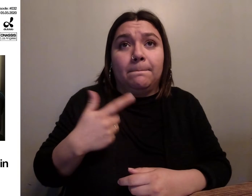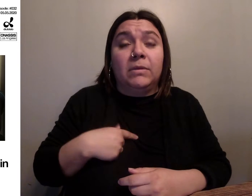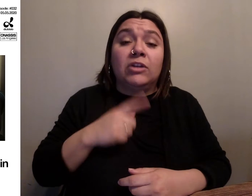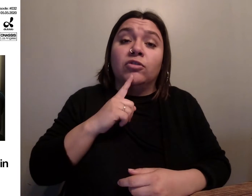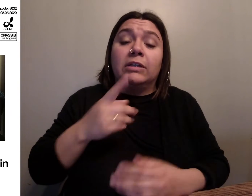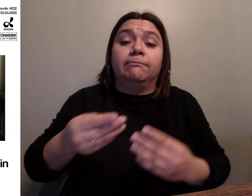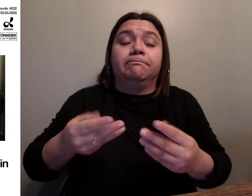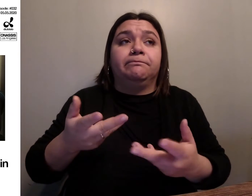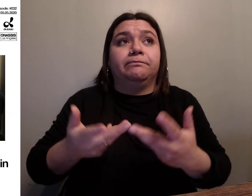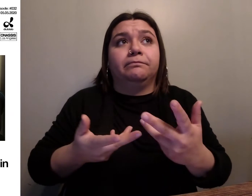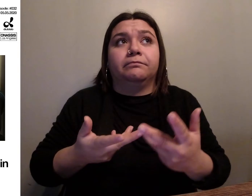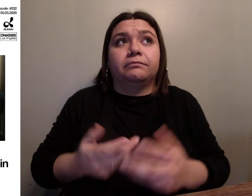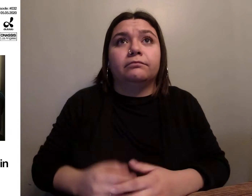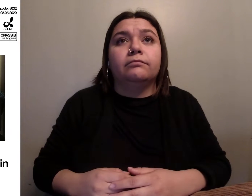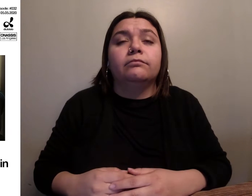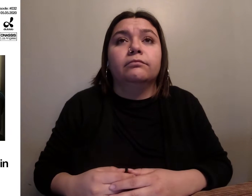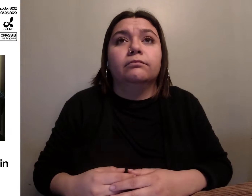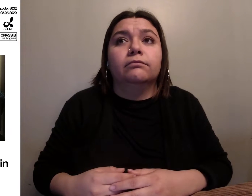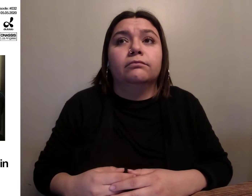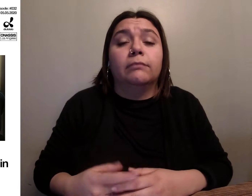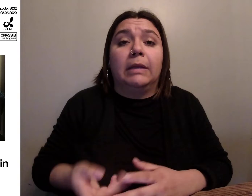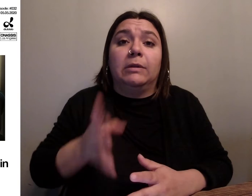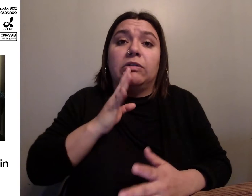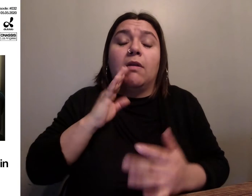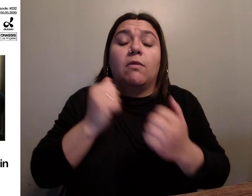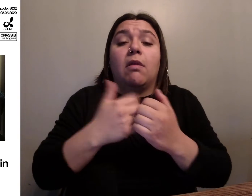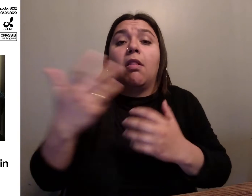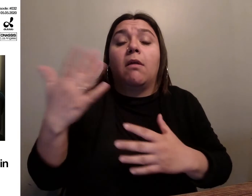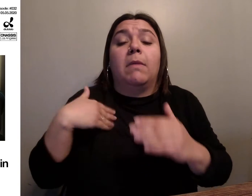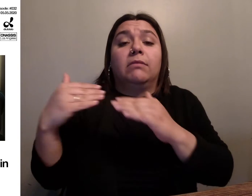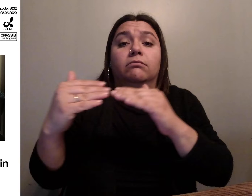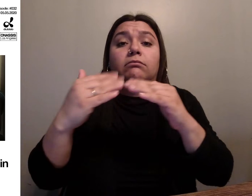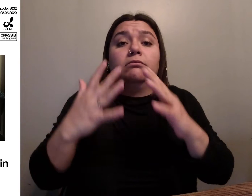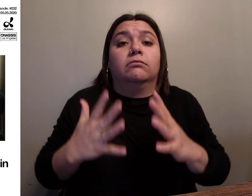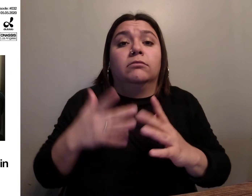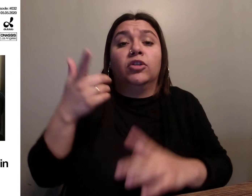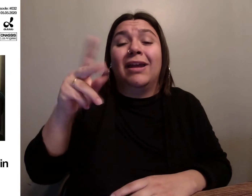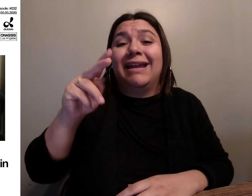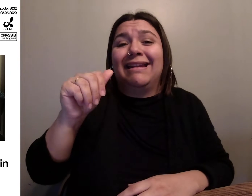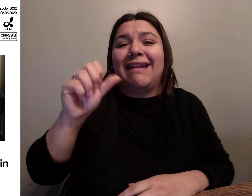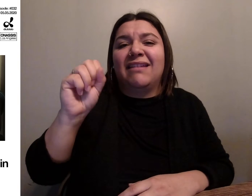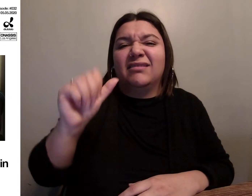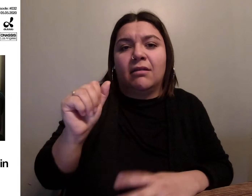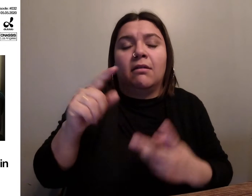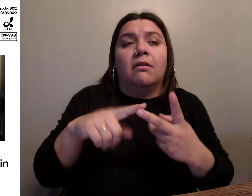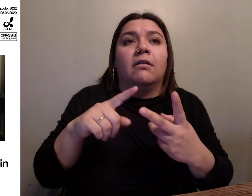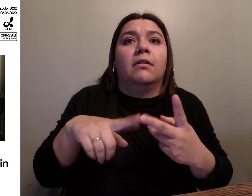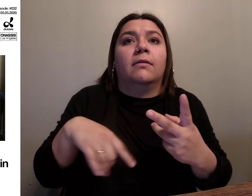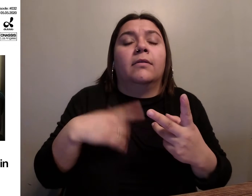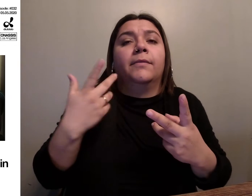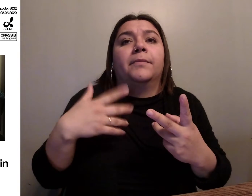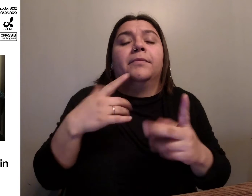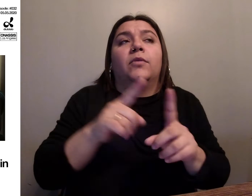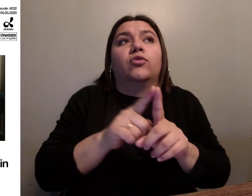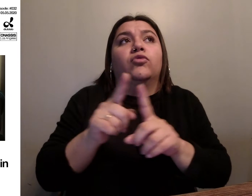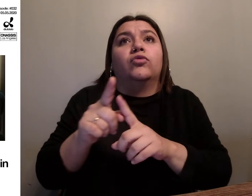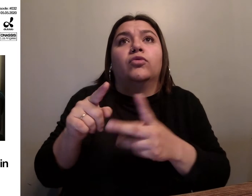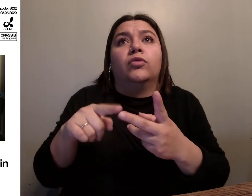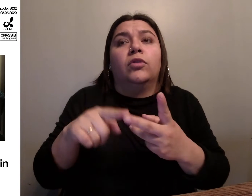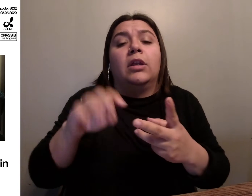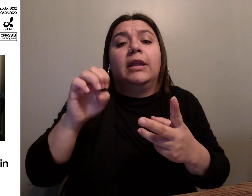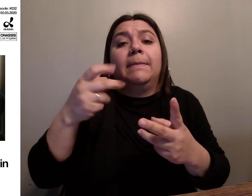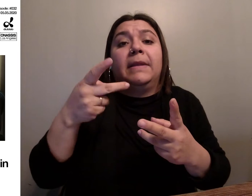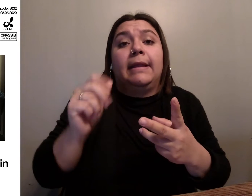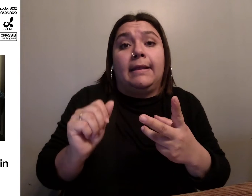colleagues at NASA and also at the EPA, the Environmental Protection Agency